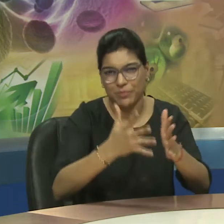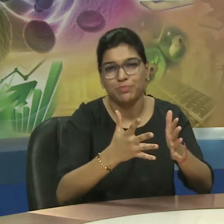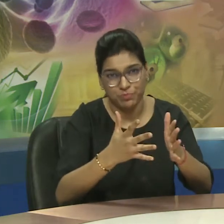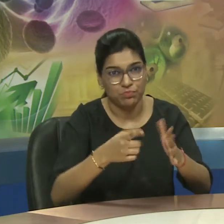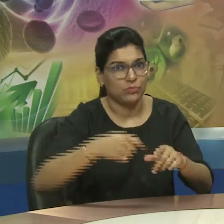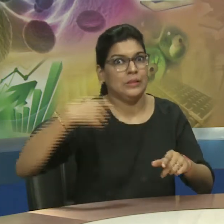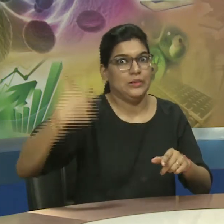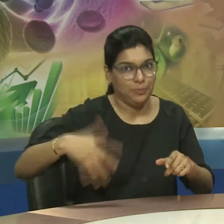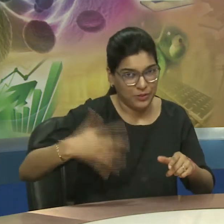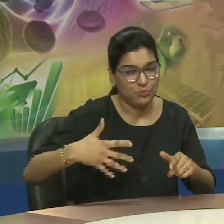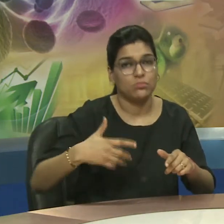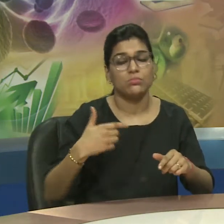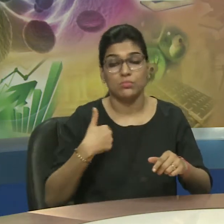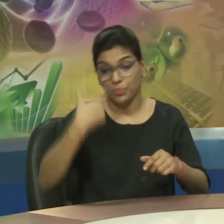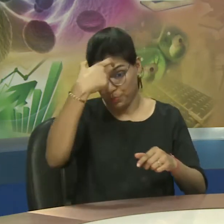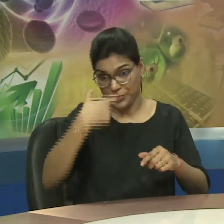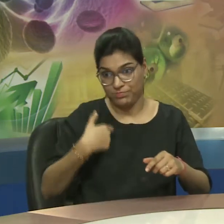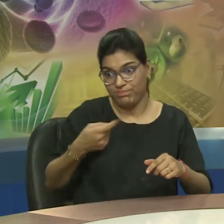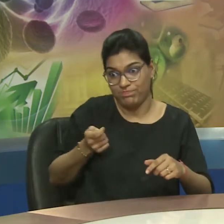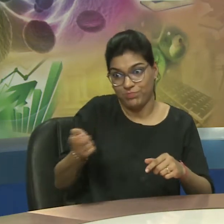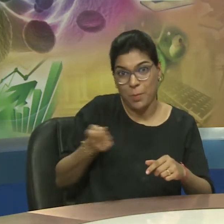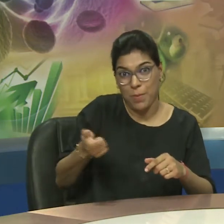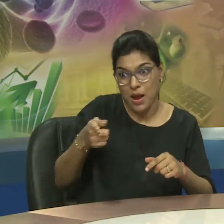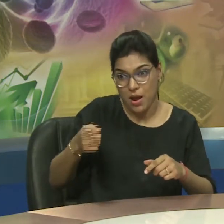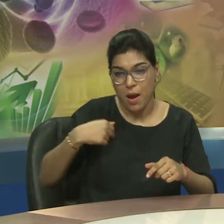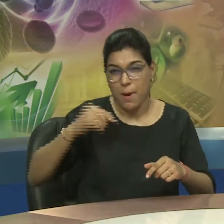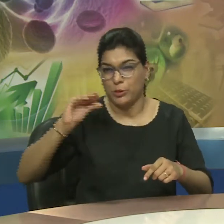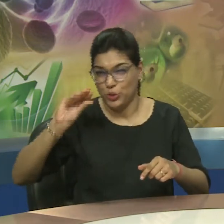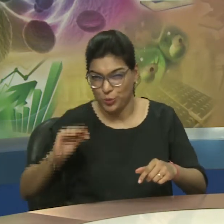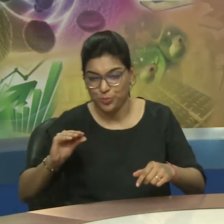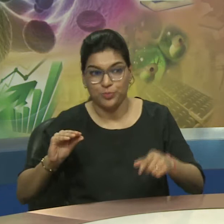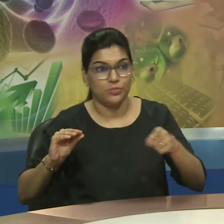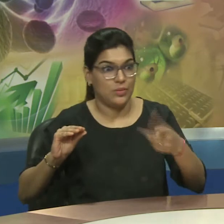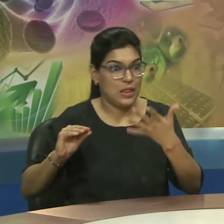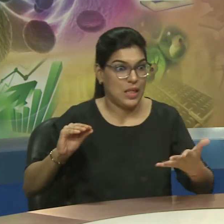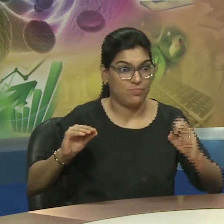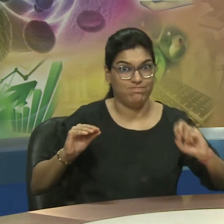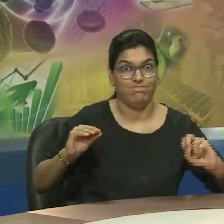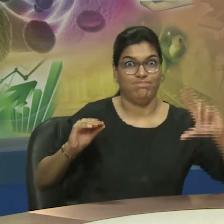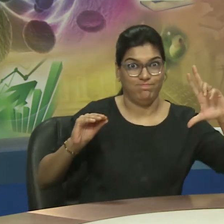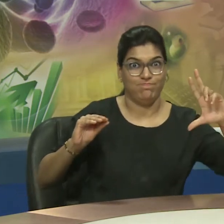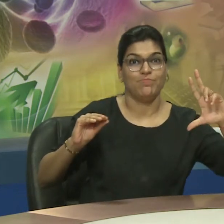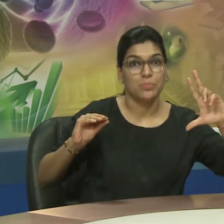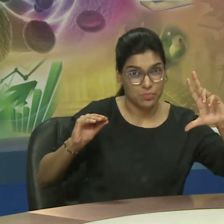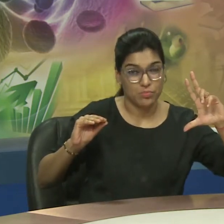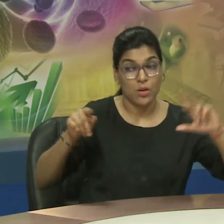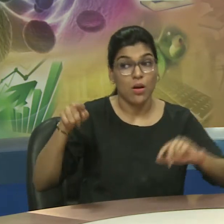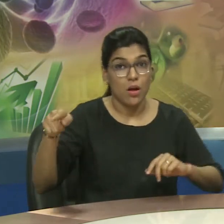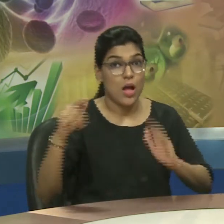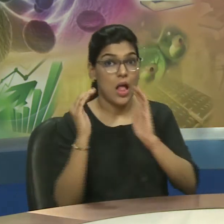or the amount of policy whichever is